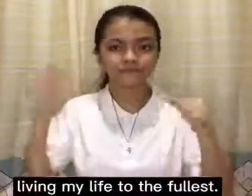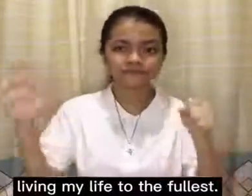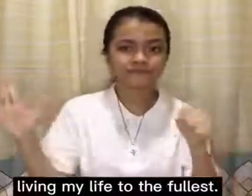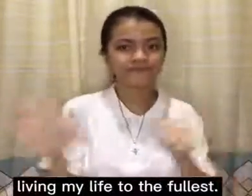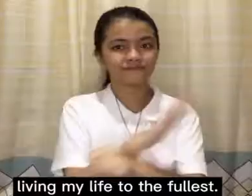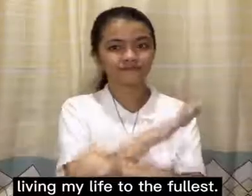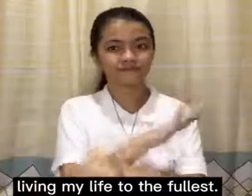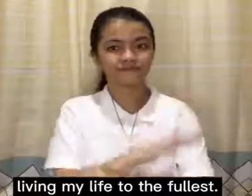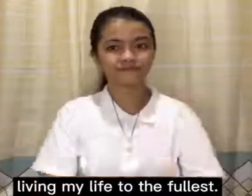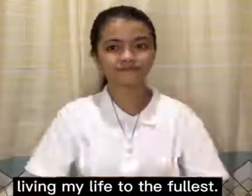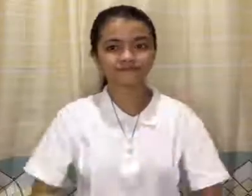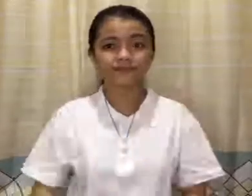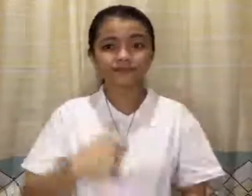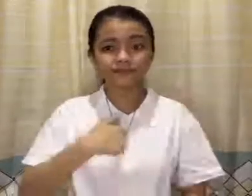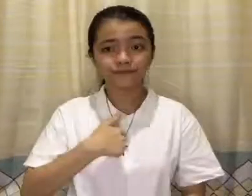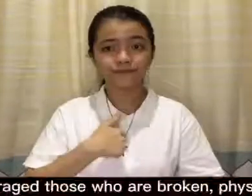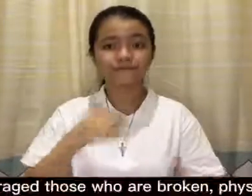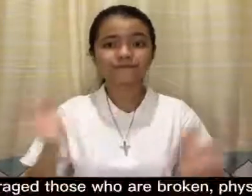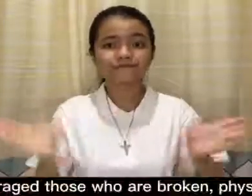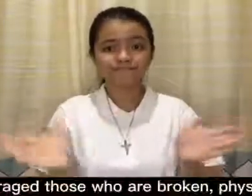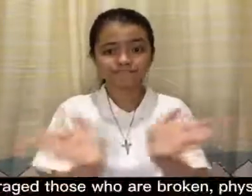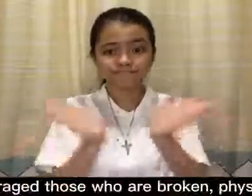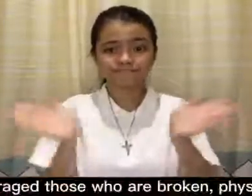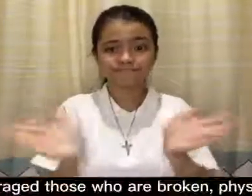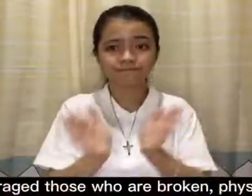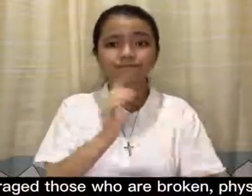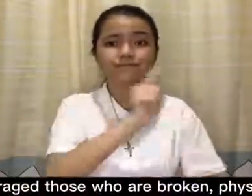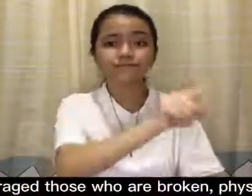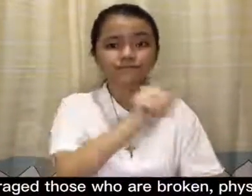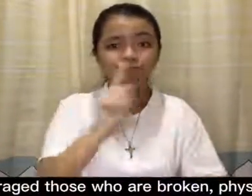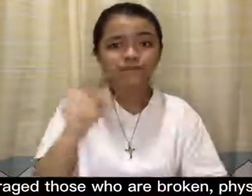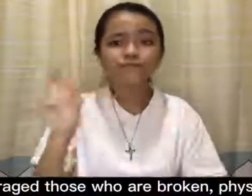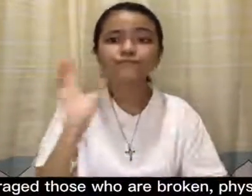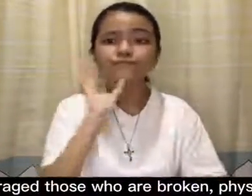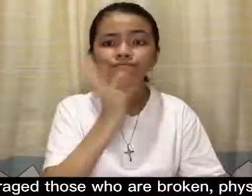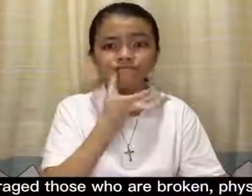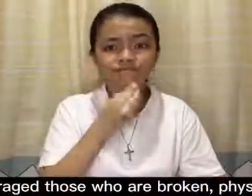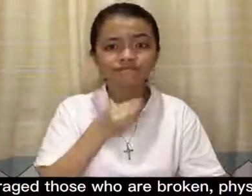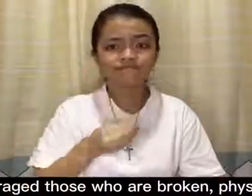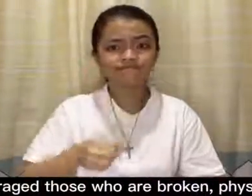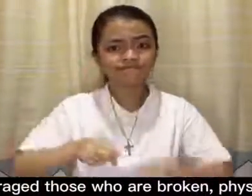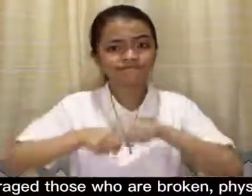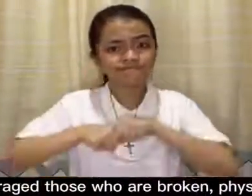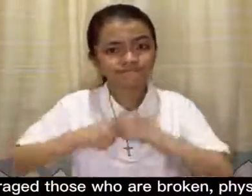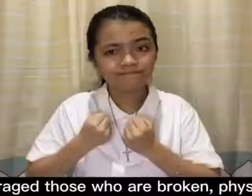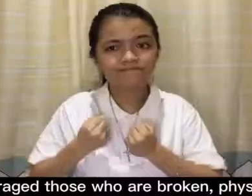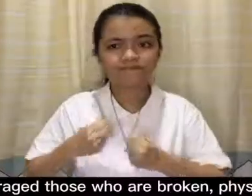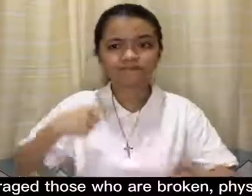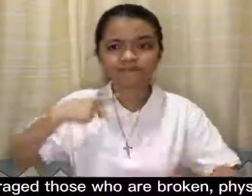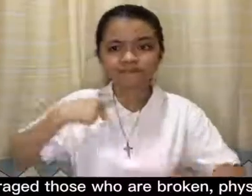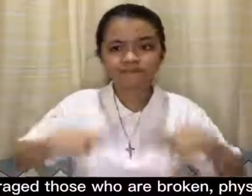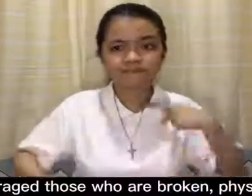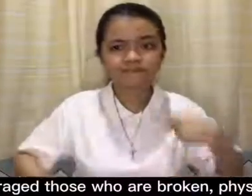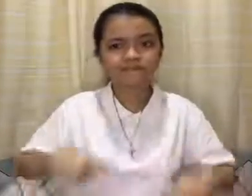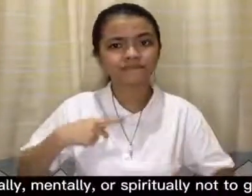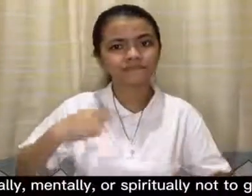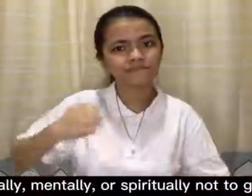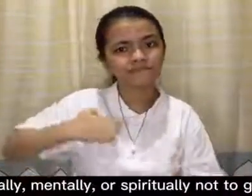eagle And I will show you And I spirit